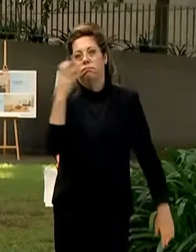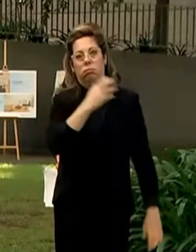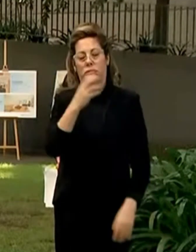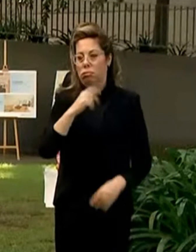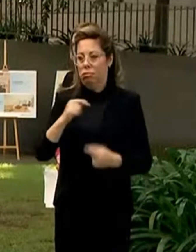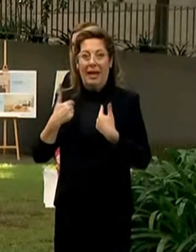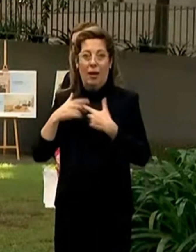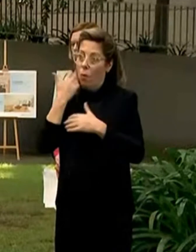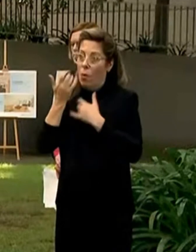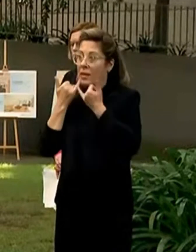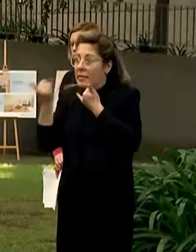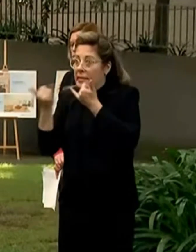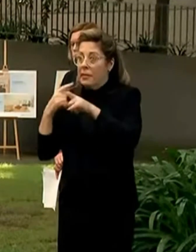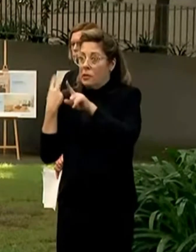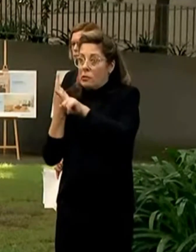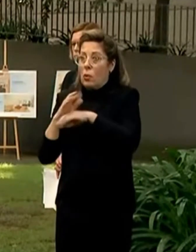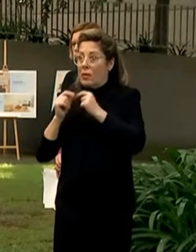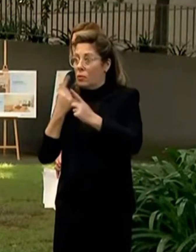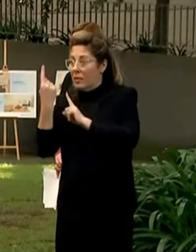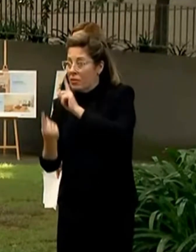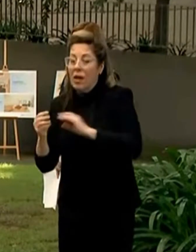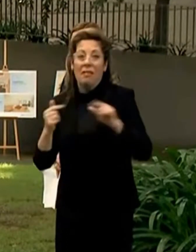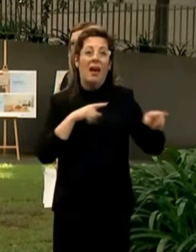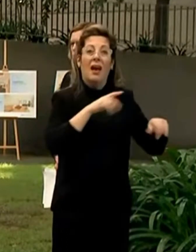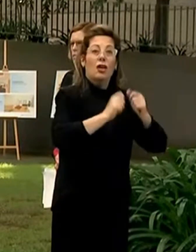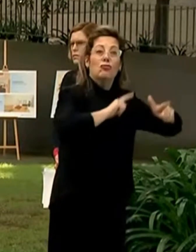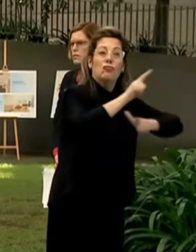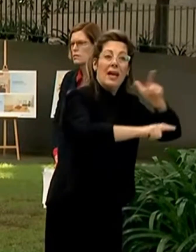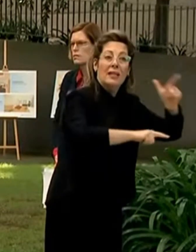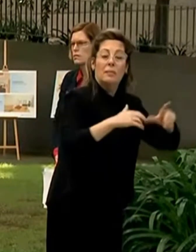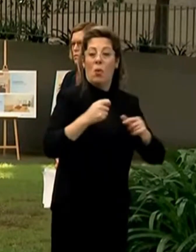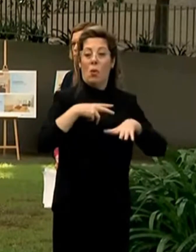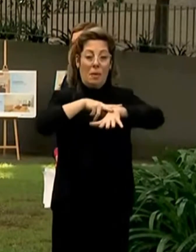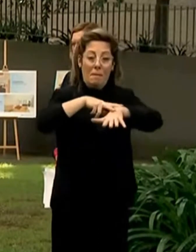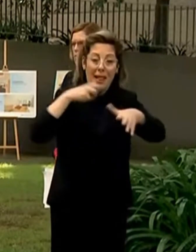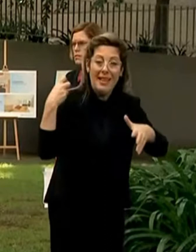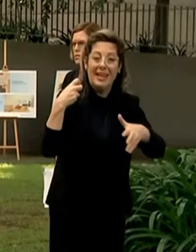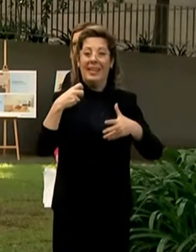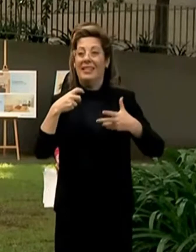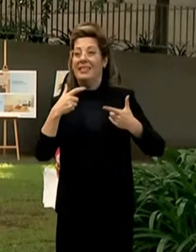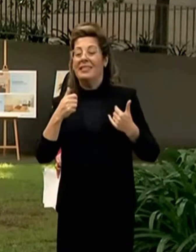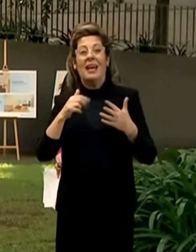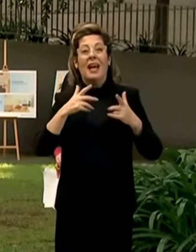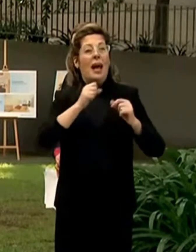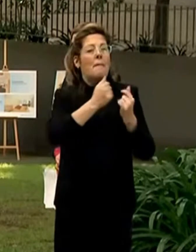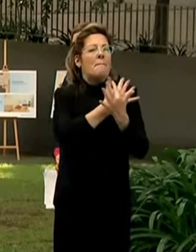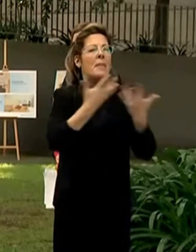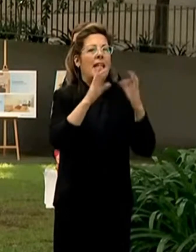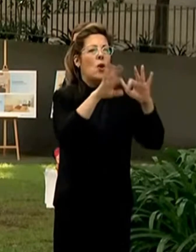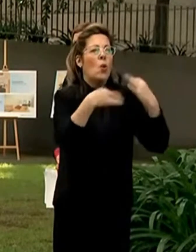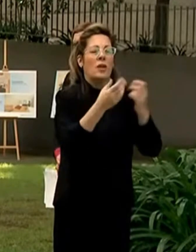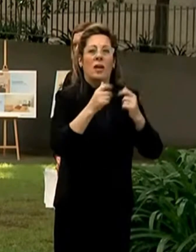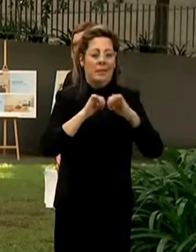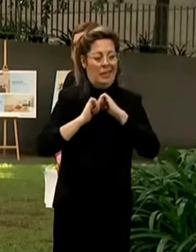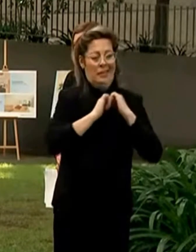agencies, whether it's the police or emergency services, transport, education. It is a big deal just every day to make sure we try and